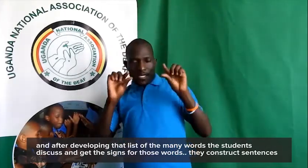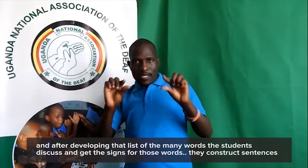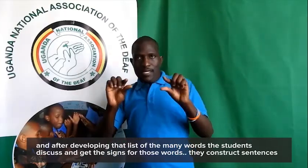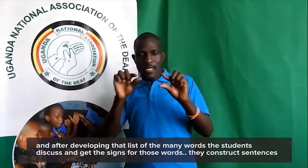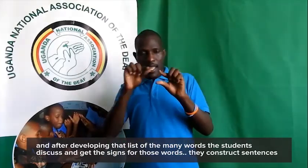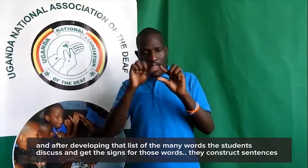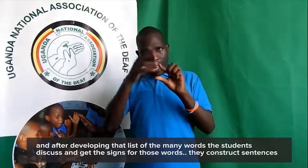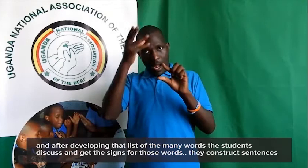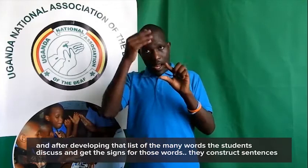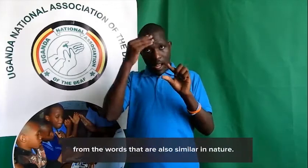So